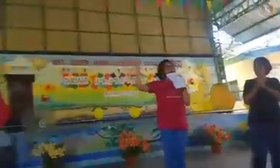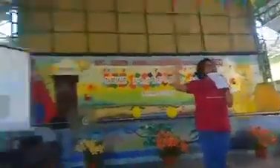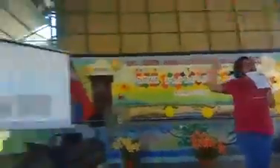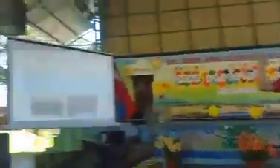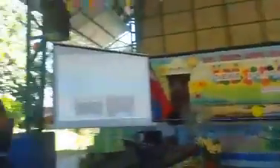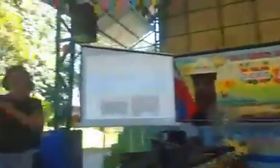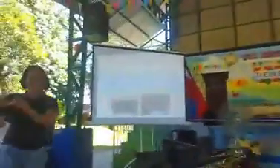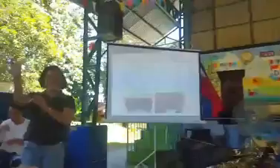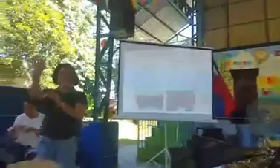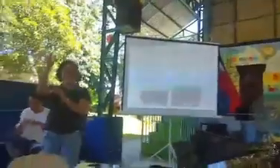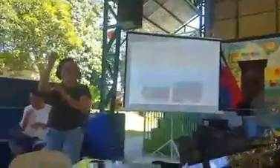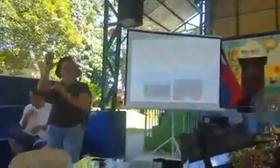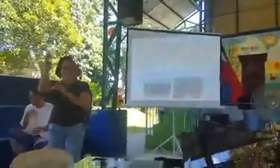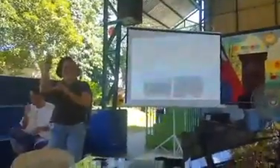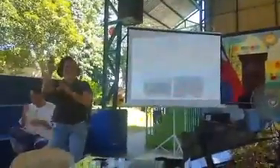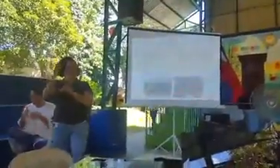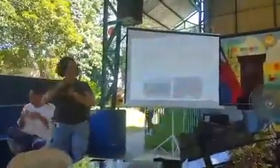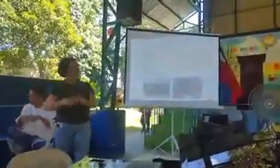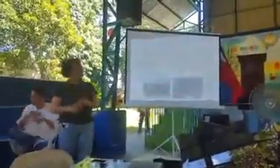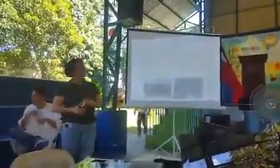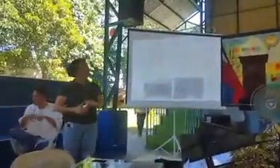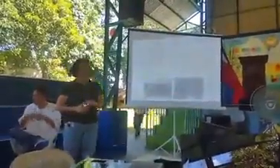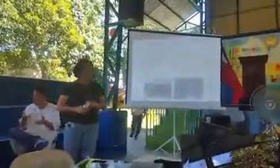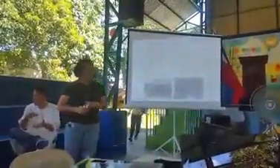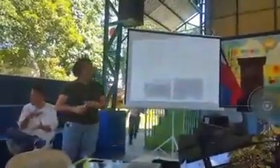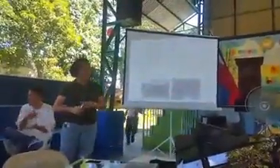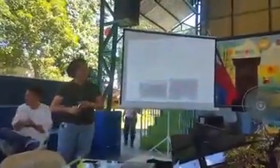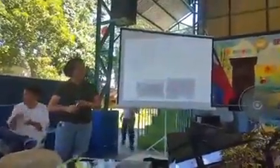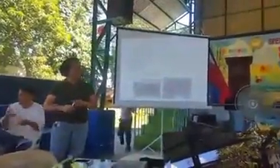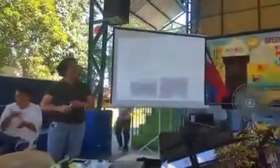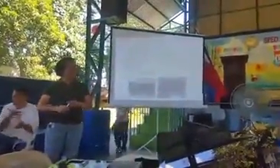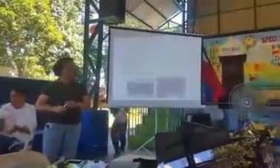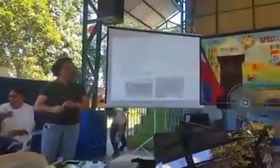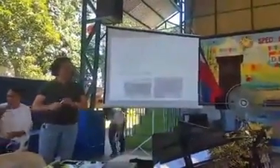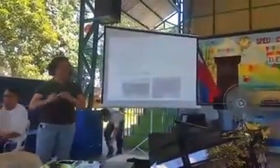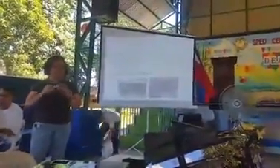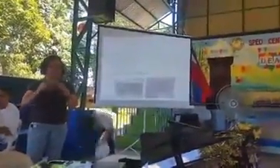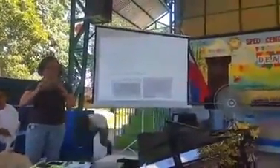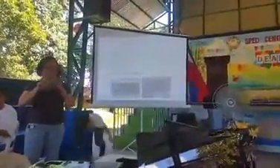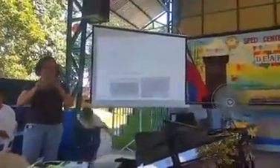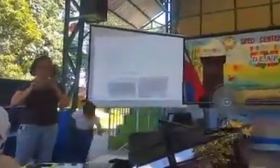and our business manager for today.